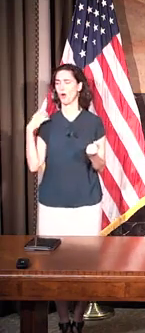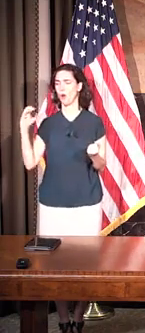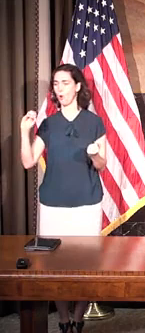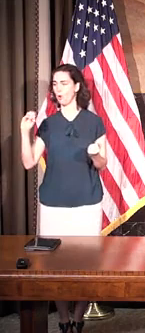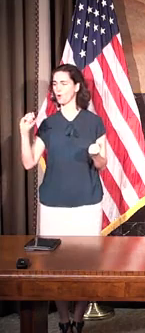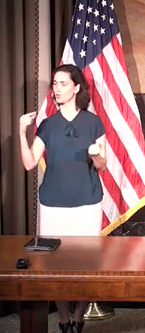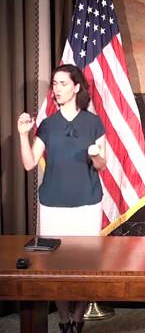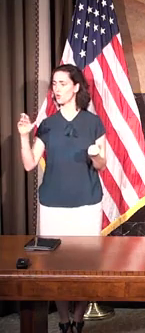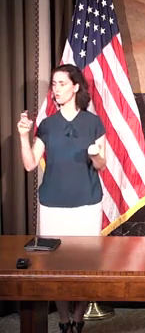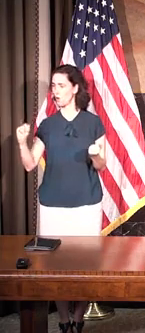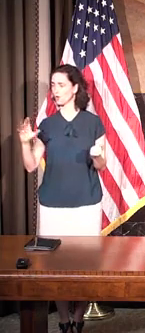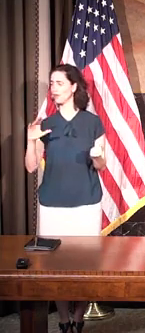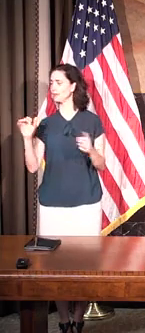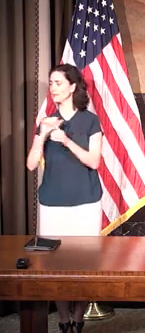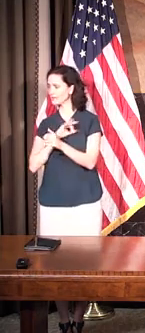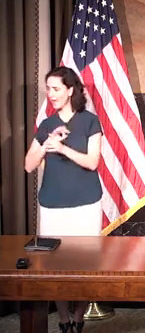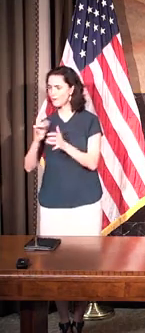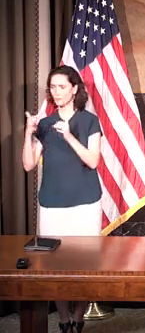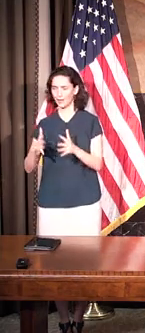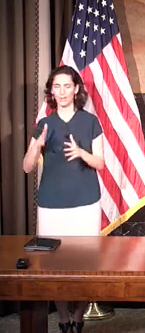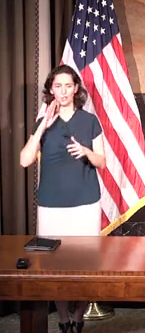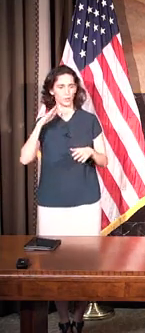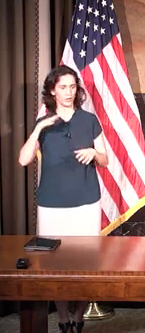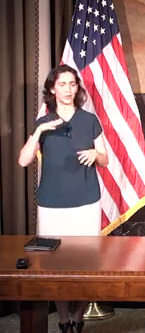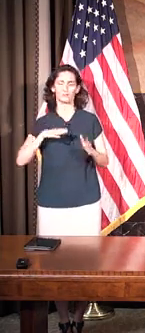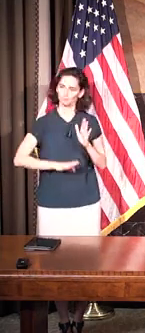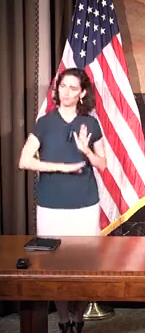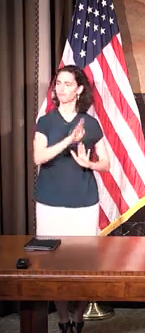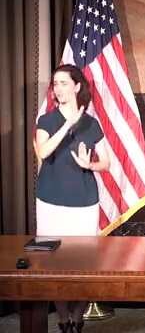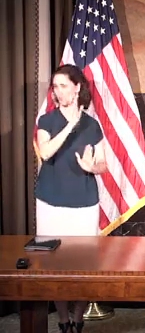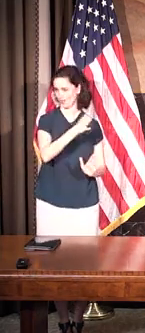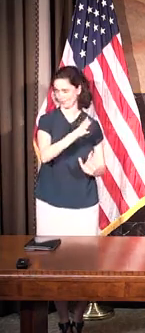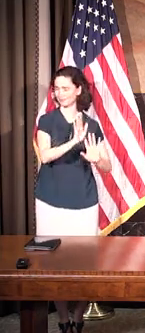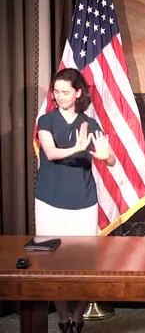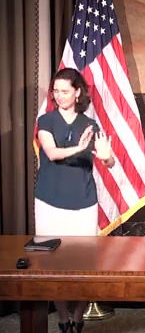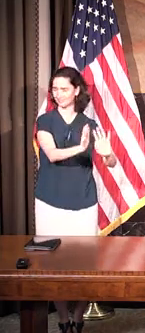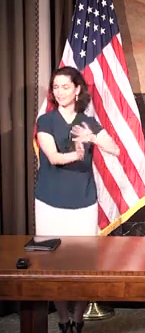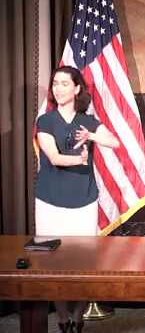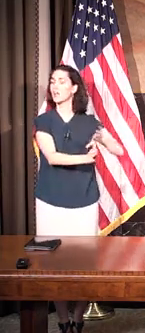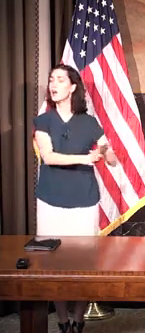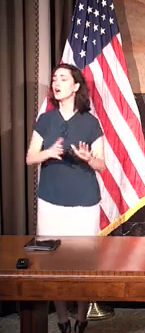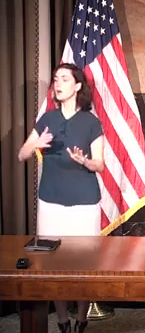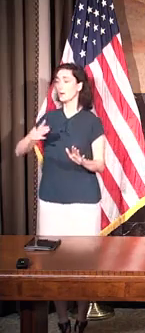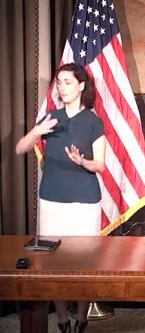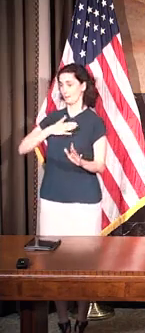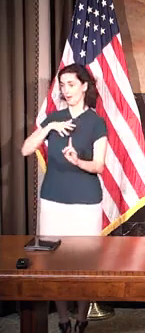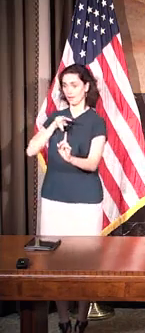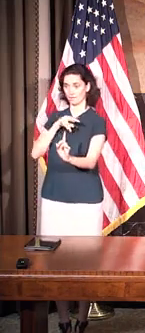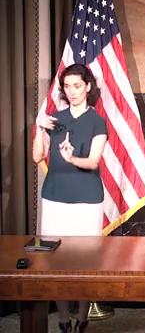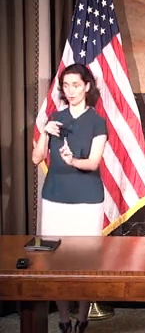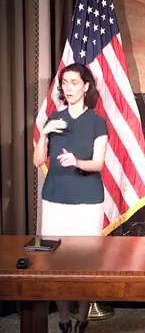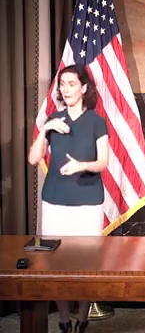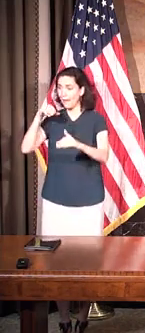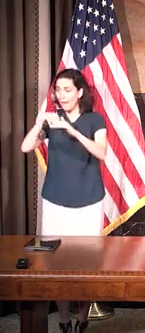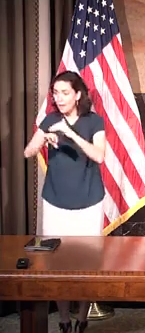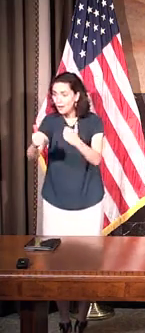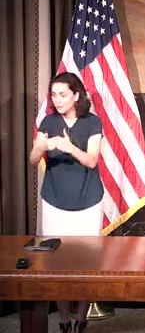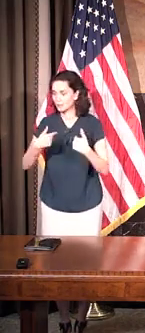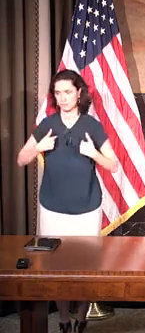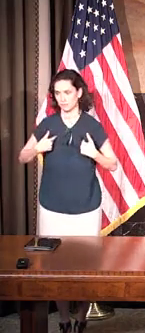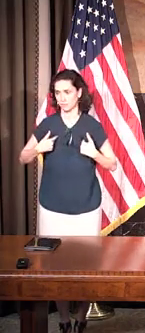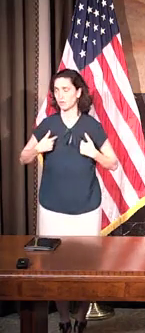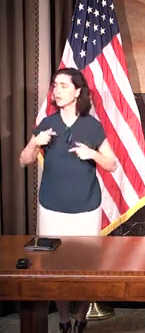and the players are going to get that turned around and they'll be ready. I will tell you from my perspective, and I wasn't at the game, but